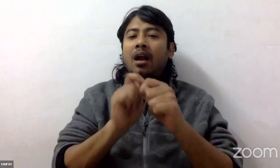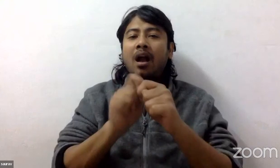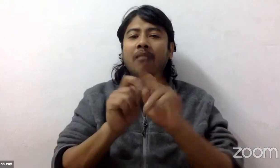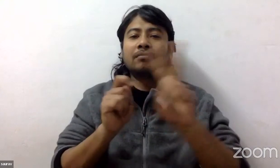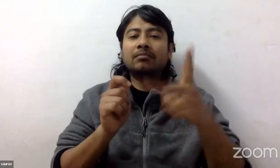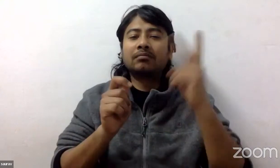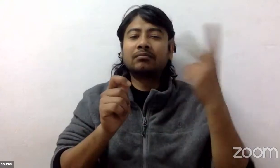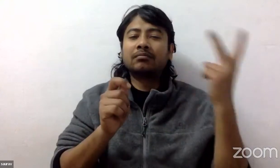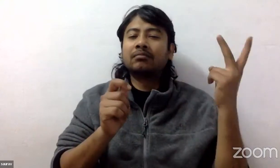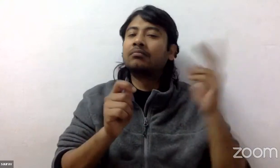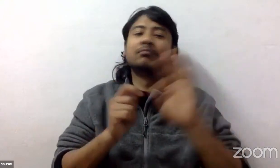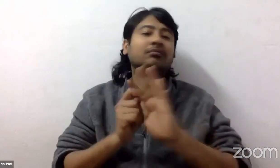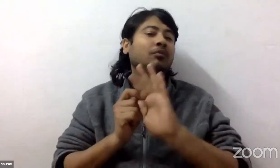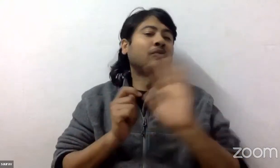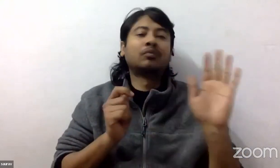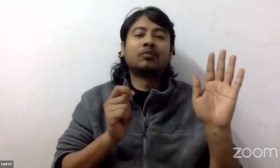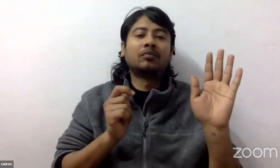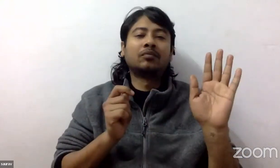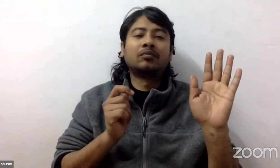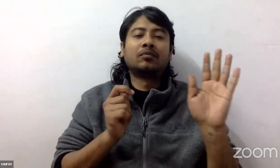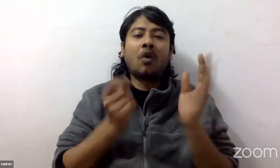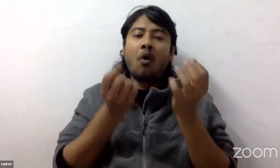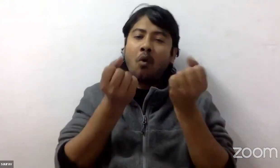Govinda, for Krishna.